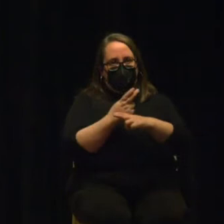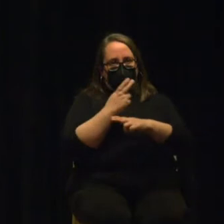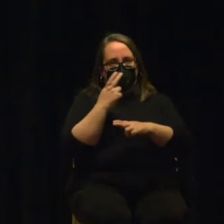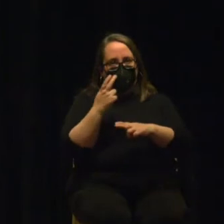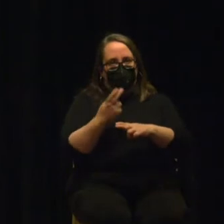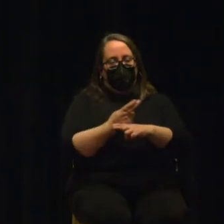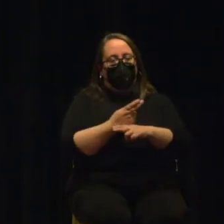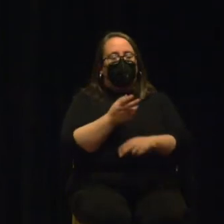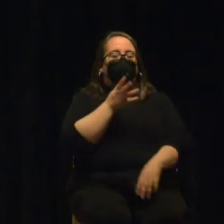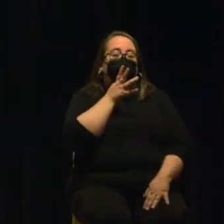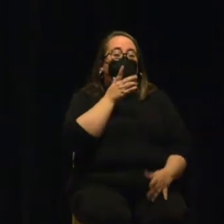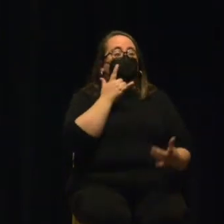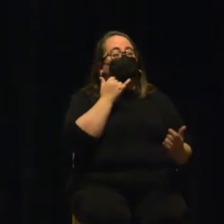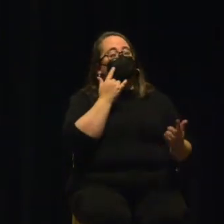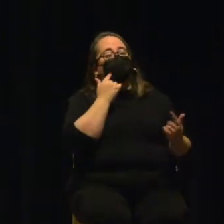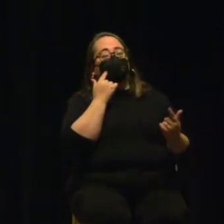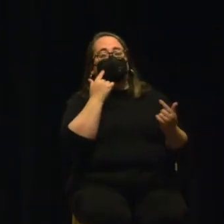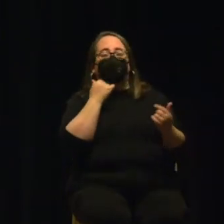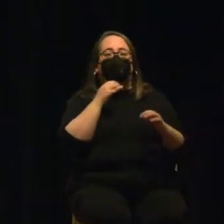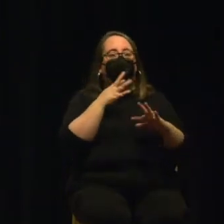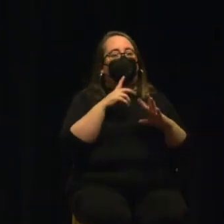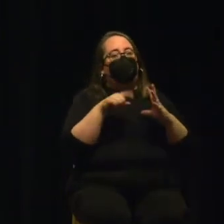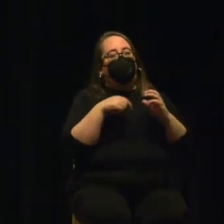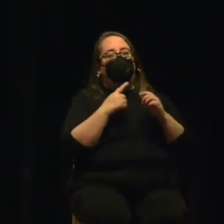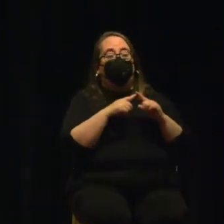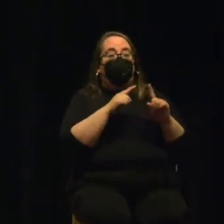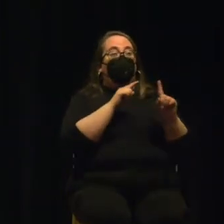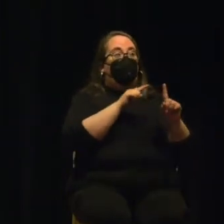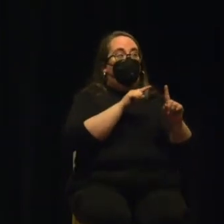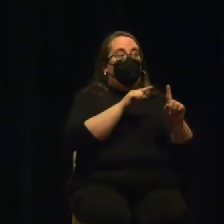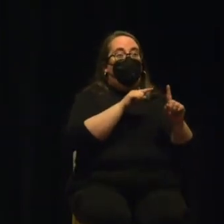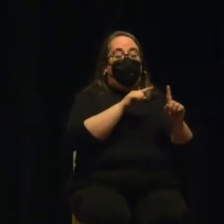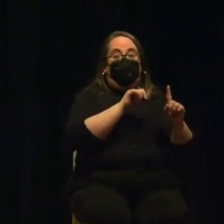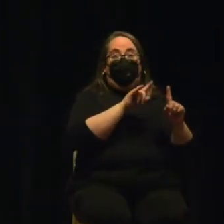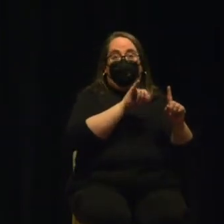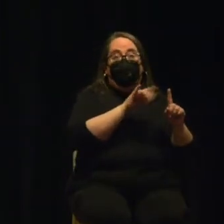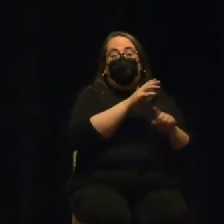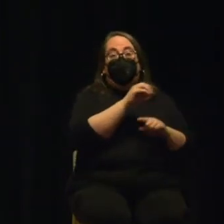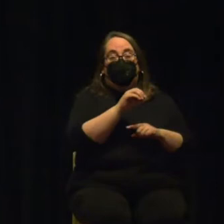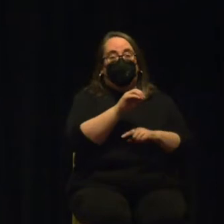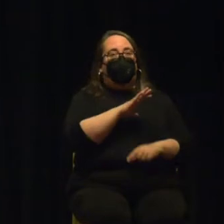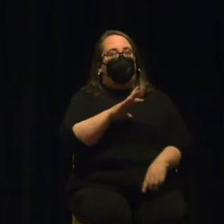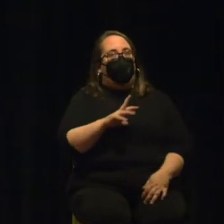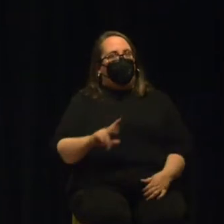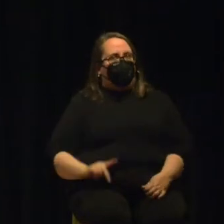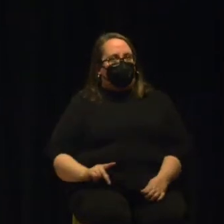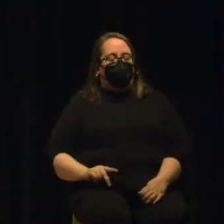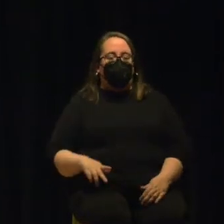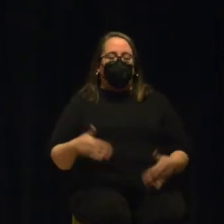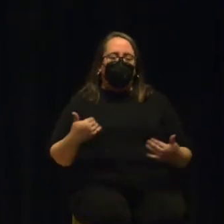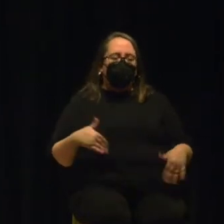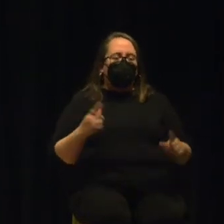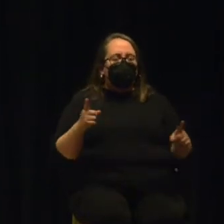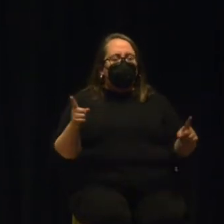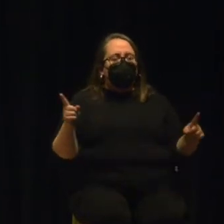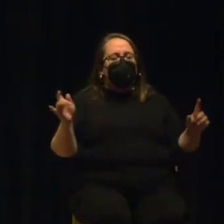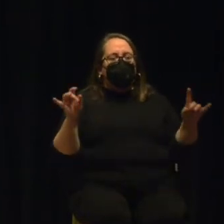and she always laughs about, like, yeah, this is, we're talking about him and Dr. King's, right? We're talking about two of the most hated human beings.